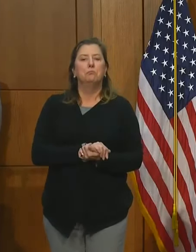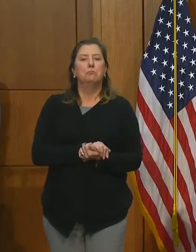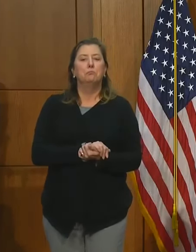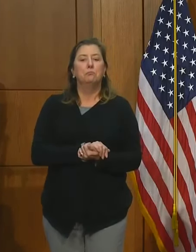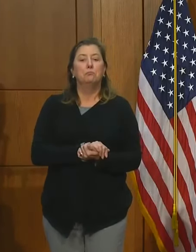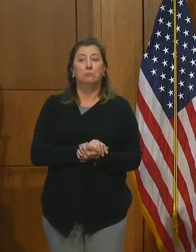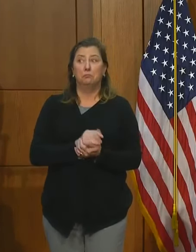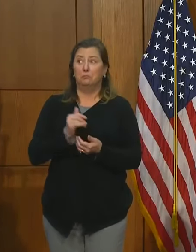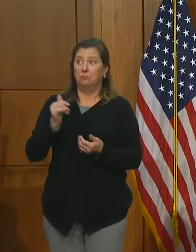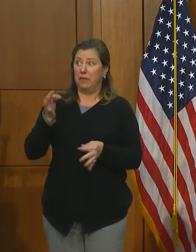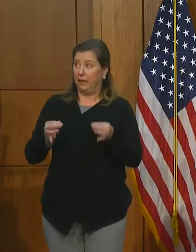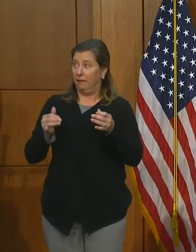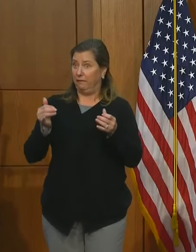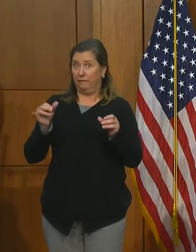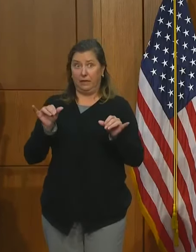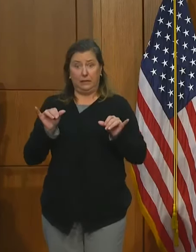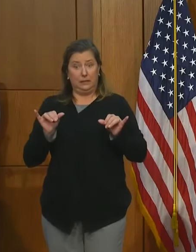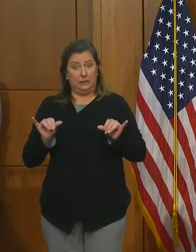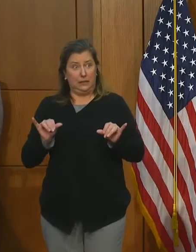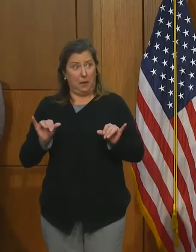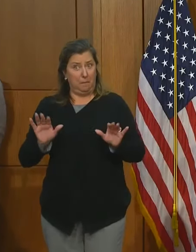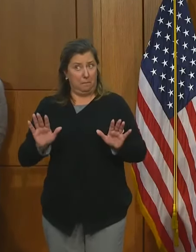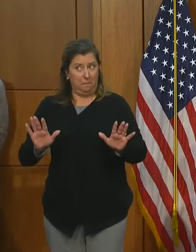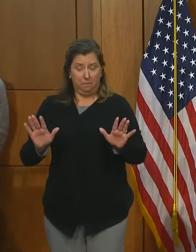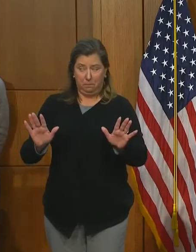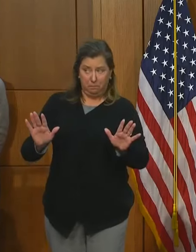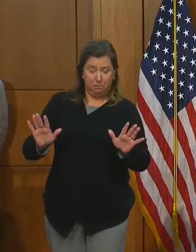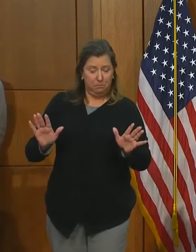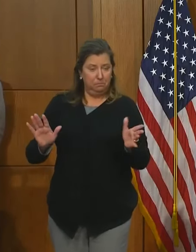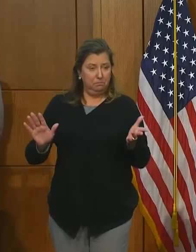if nothing changes, that I'll make